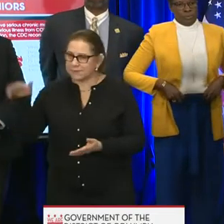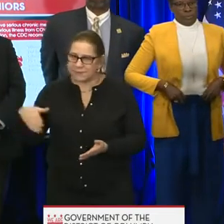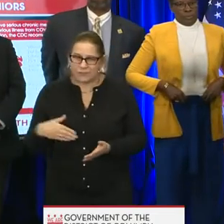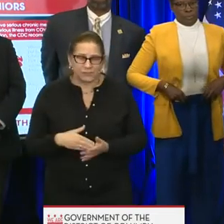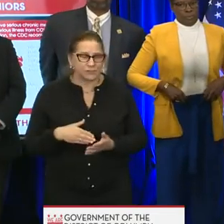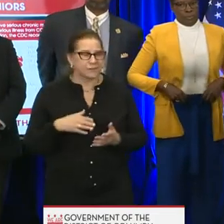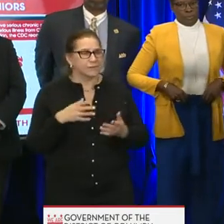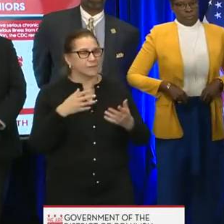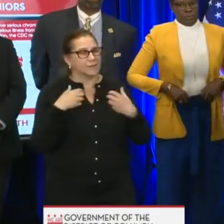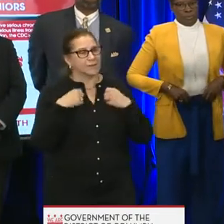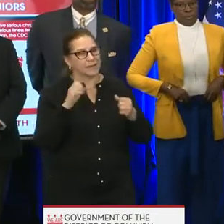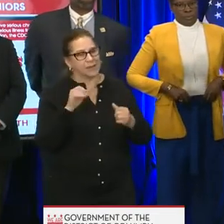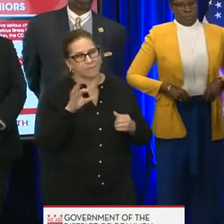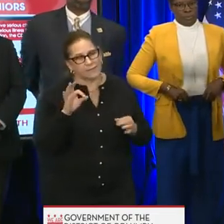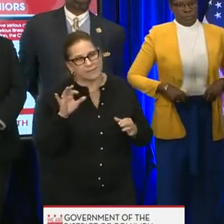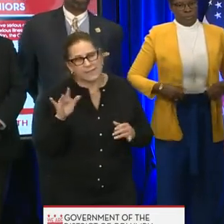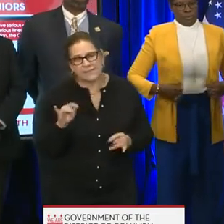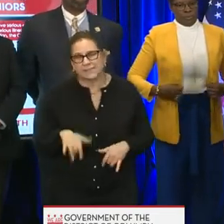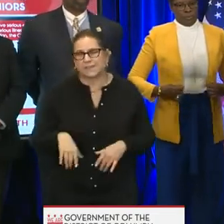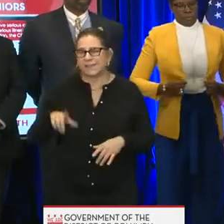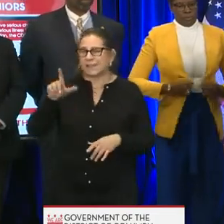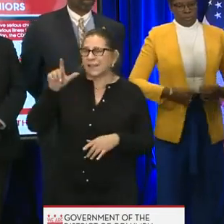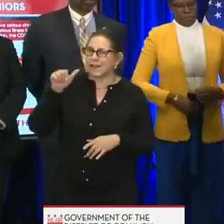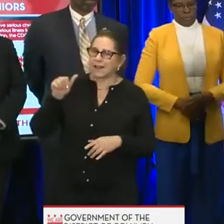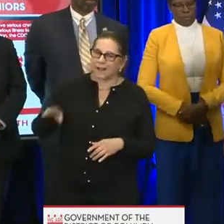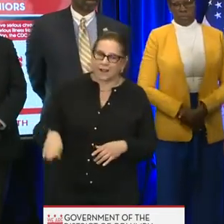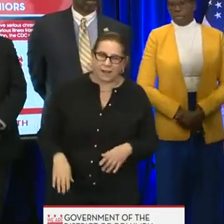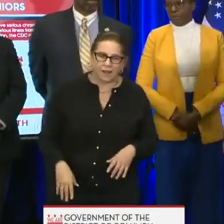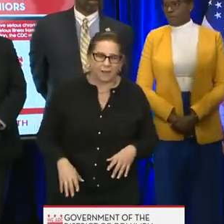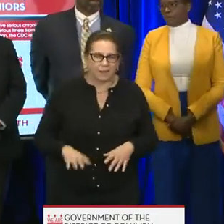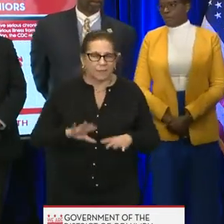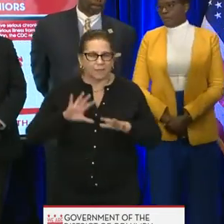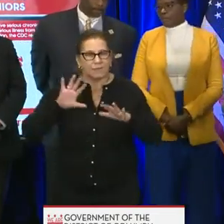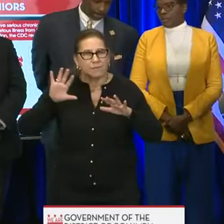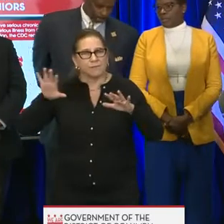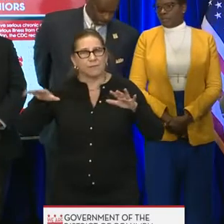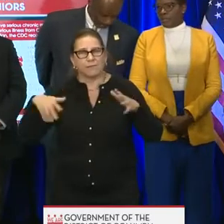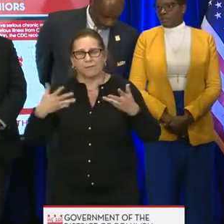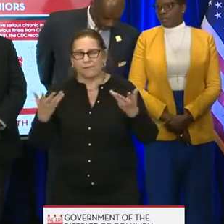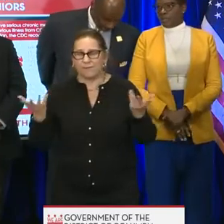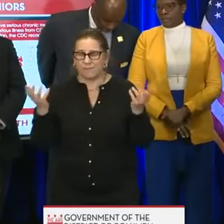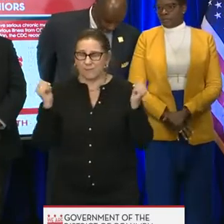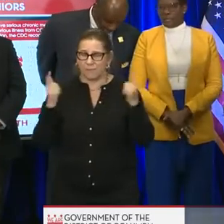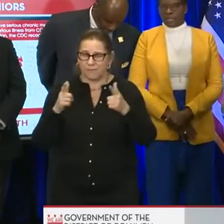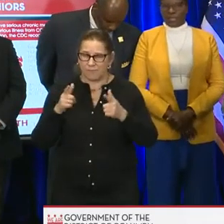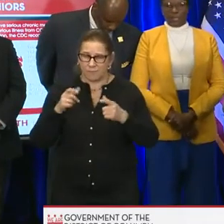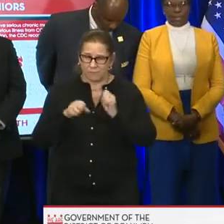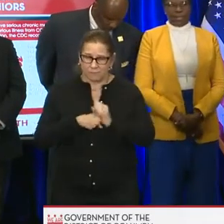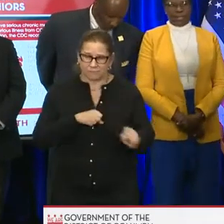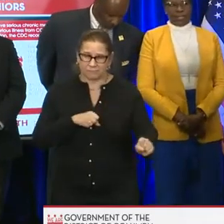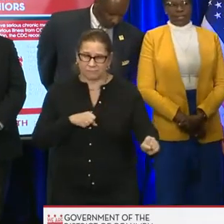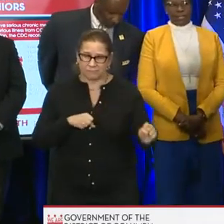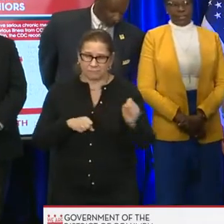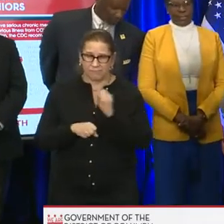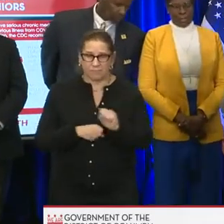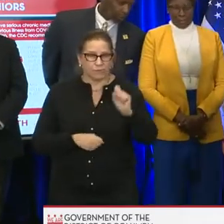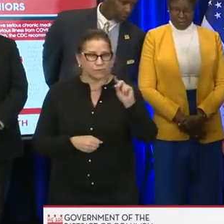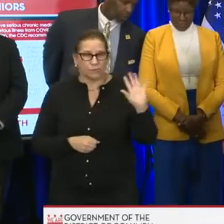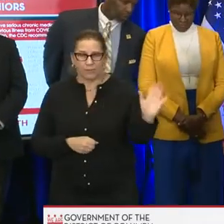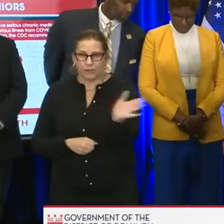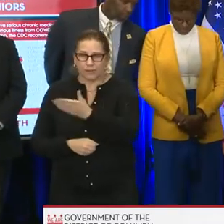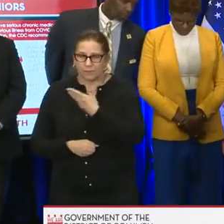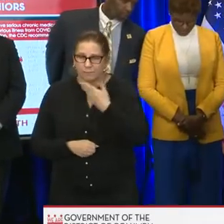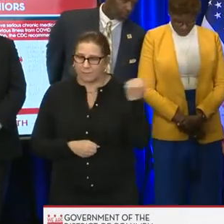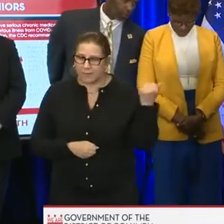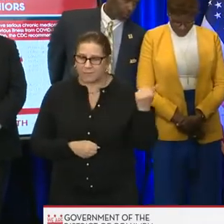think the medical professionals are doing their very best to let people know, based on their symptoms and their history,